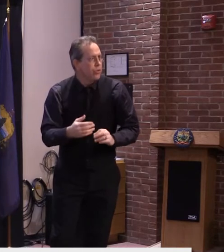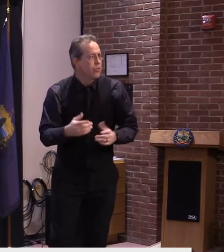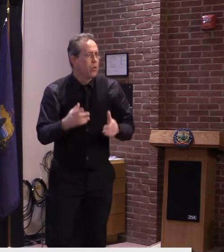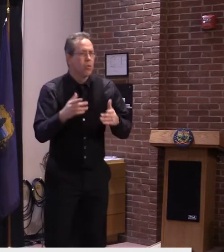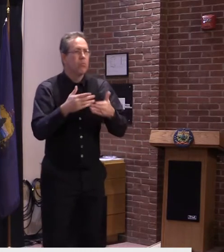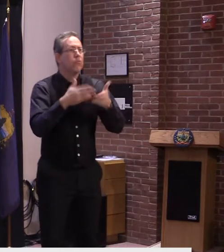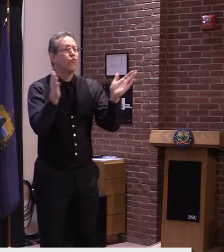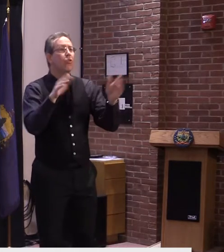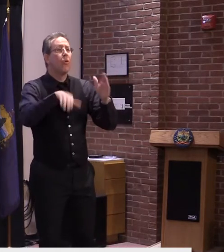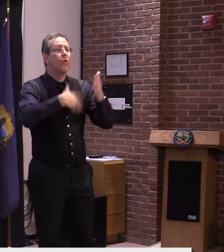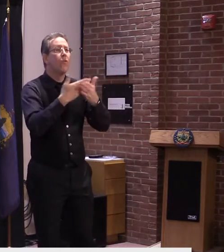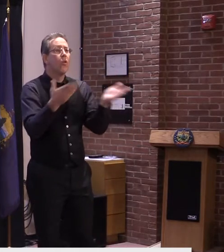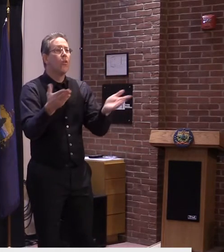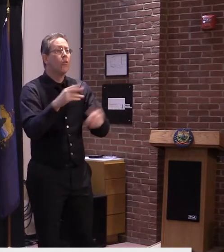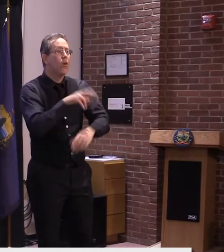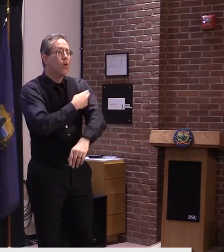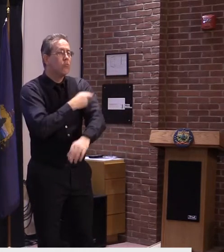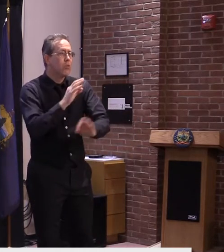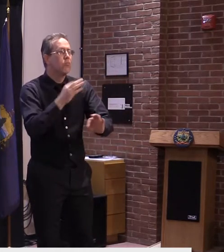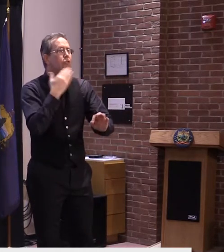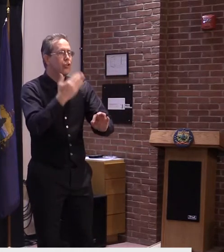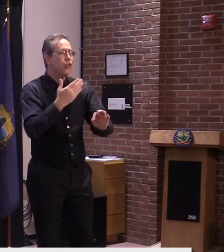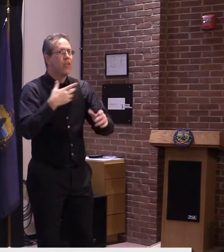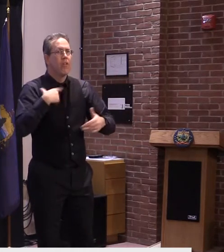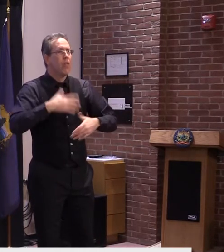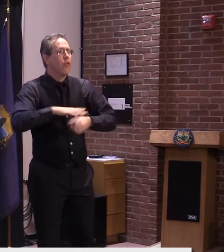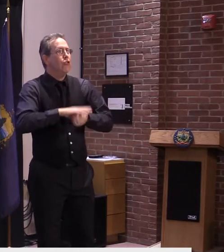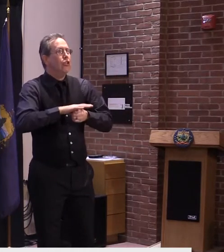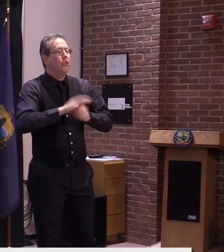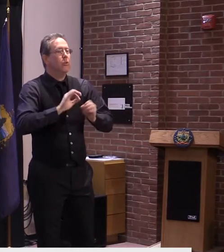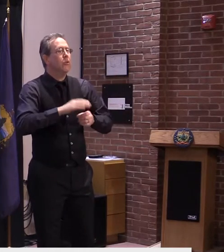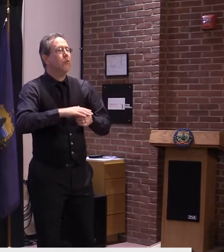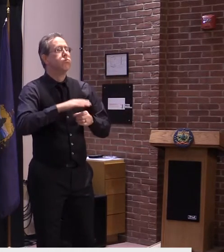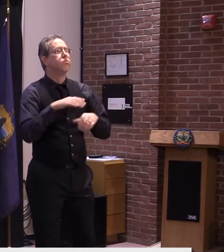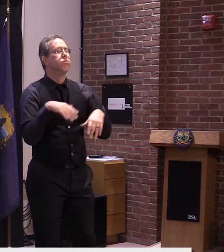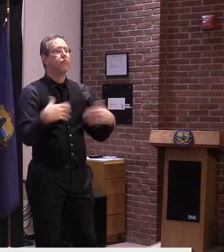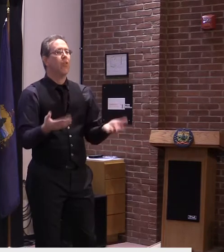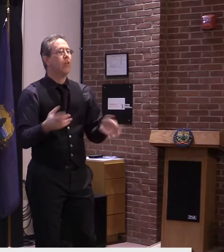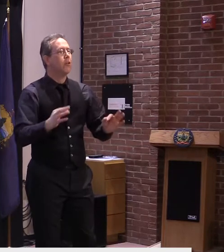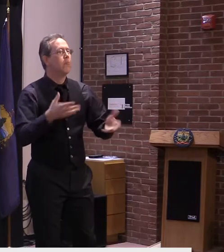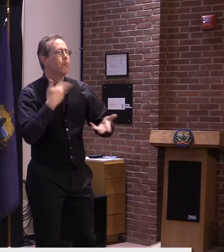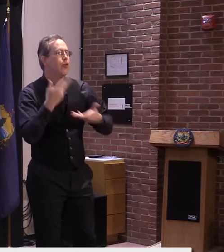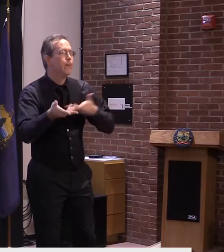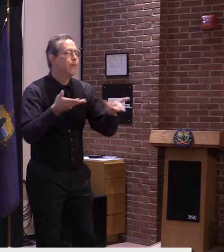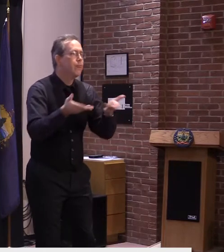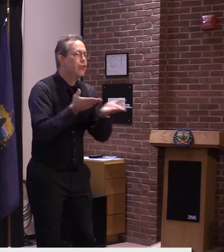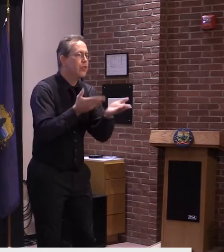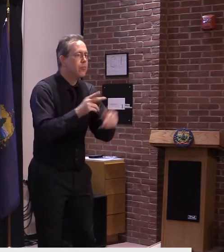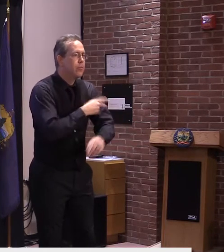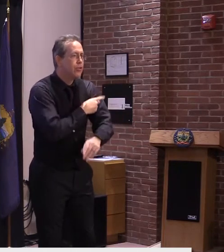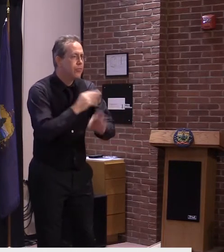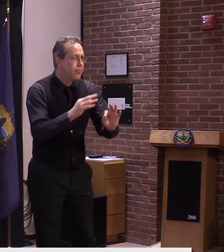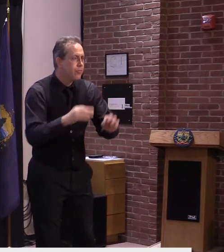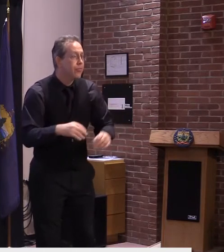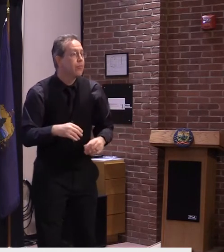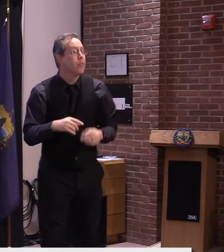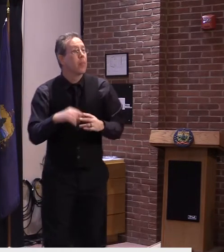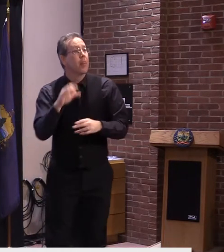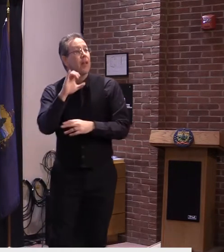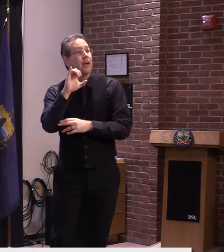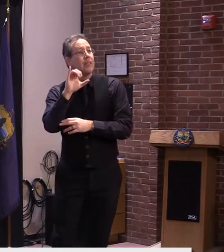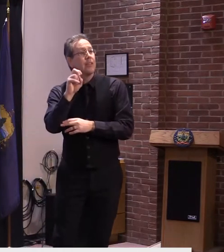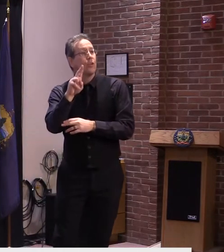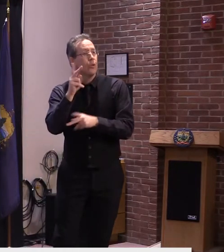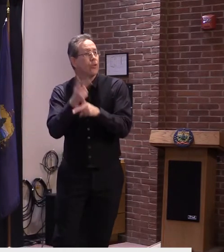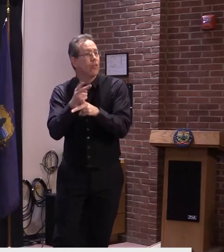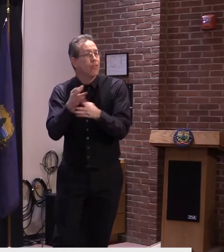from COVID-19 on our hospitals. And our ICU numbers are down about 17% this week as well. So broad improvement on